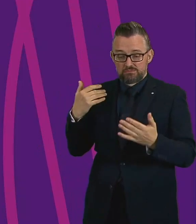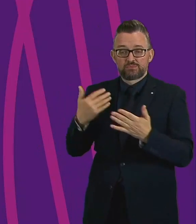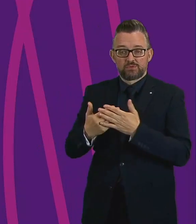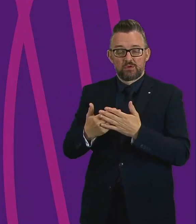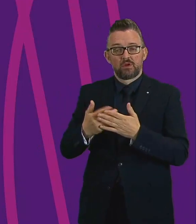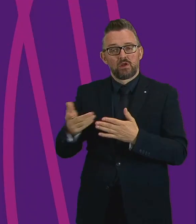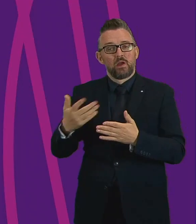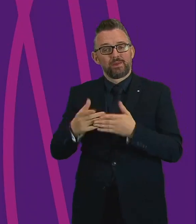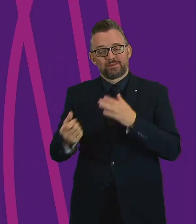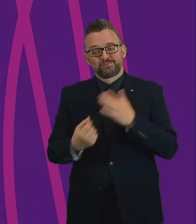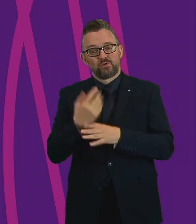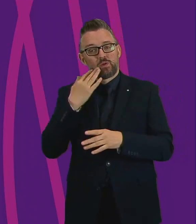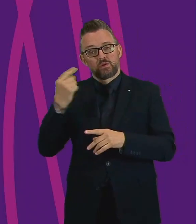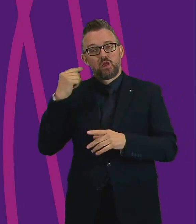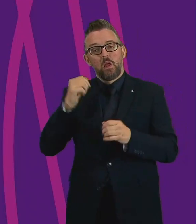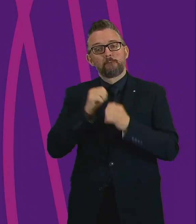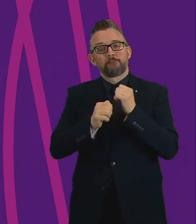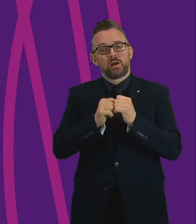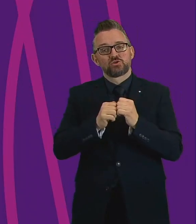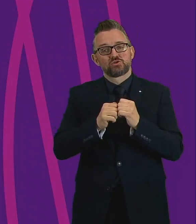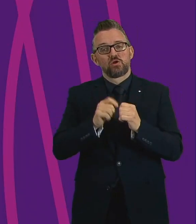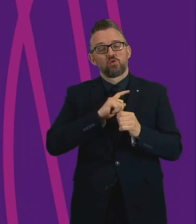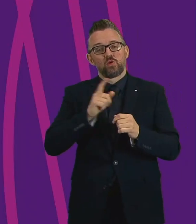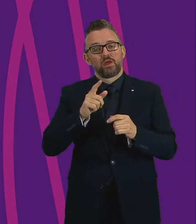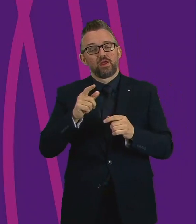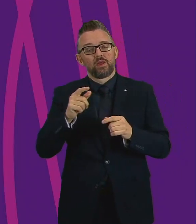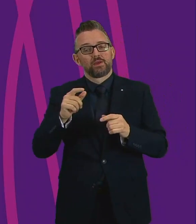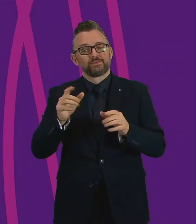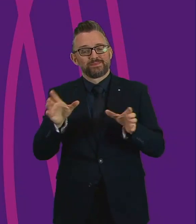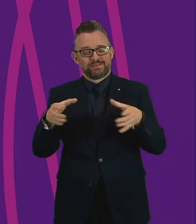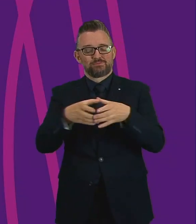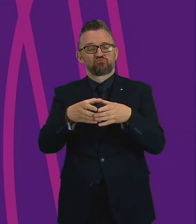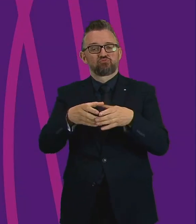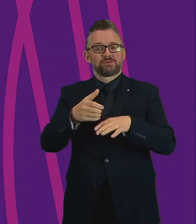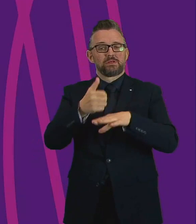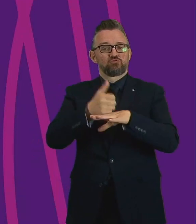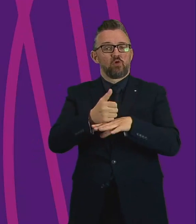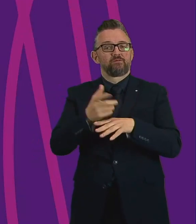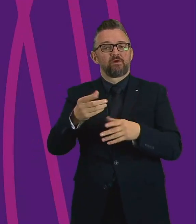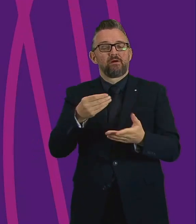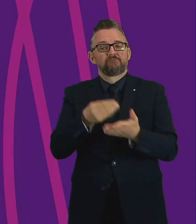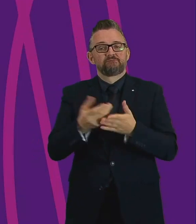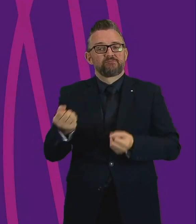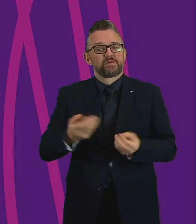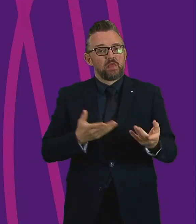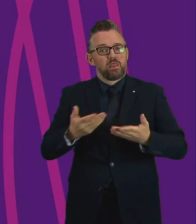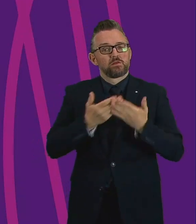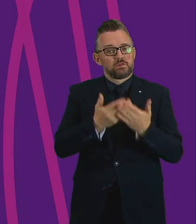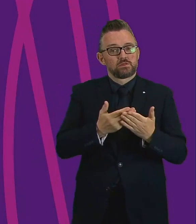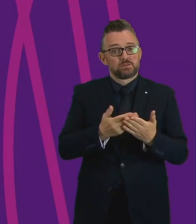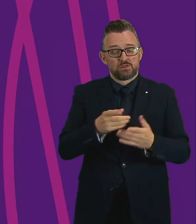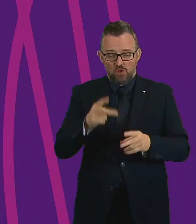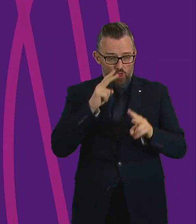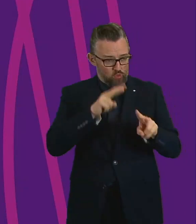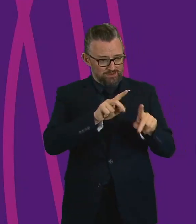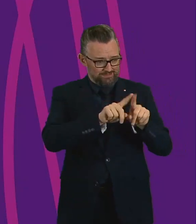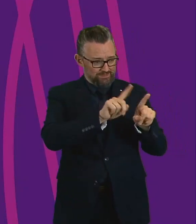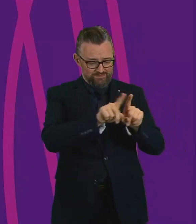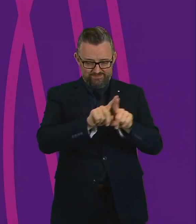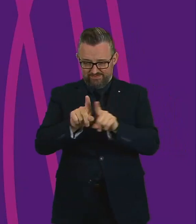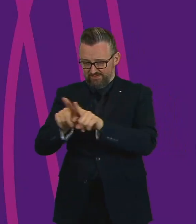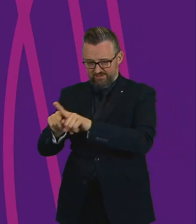highlighted in March by the Institute of Fiscal Studies. And that's based on budget committed across portfolios to